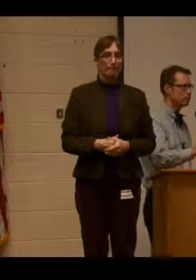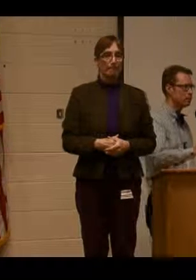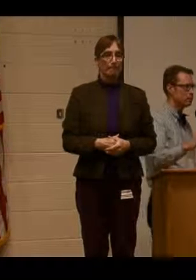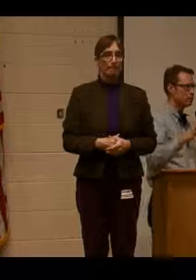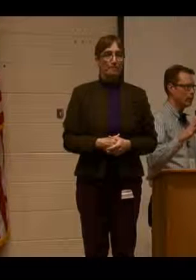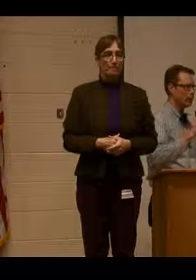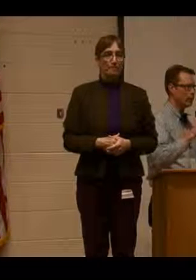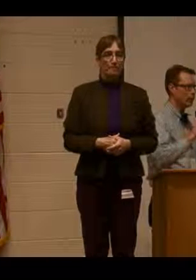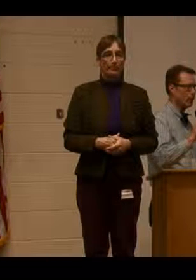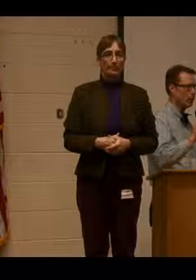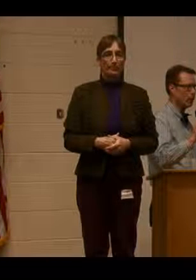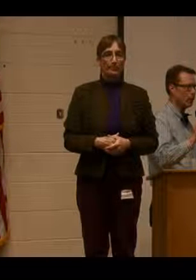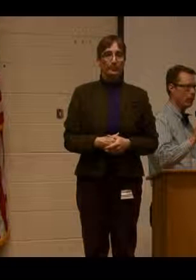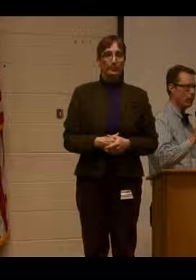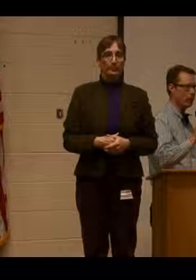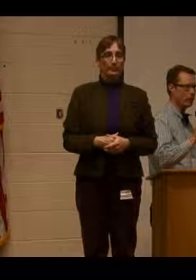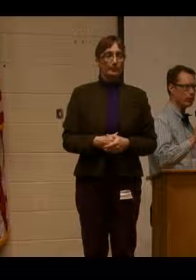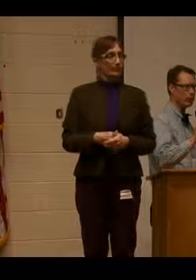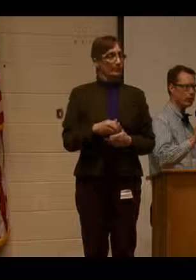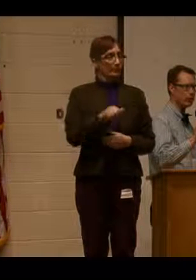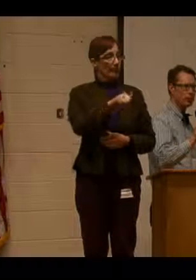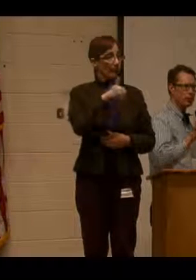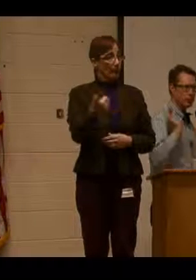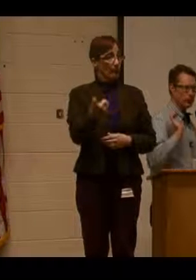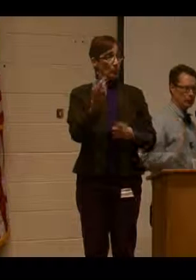Other questions?